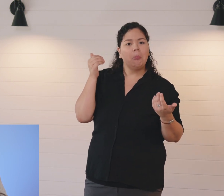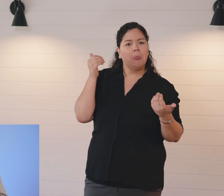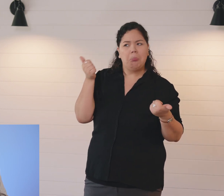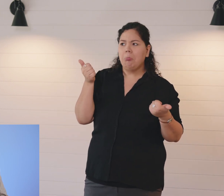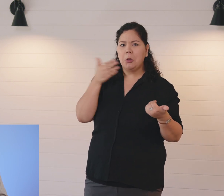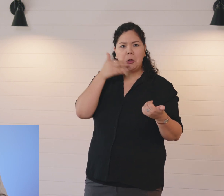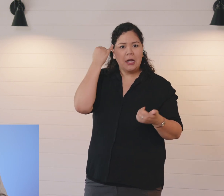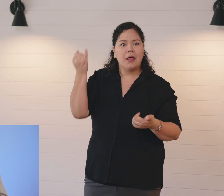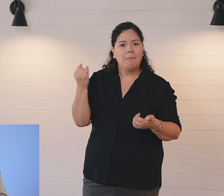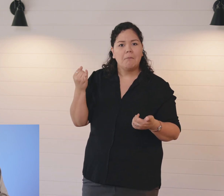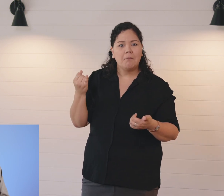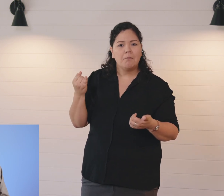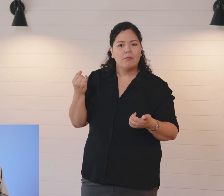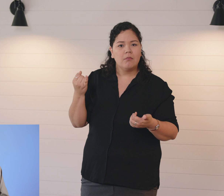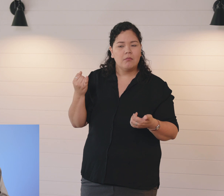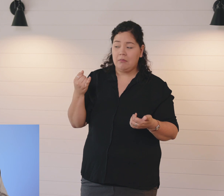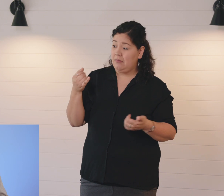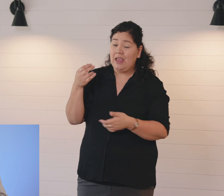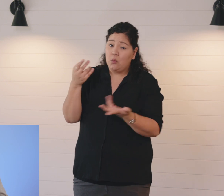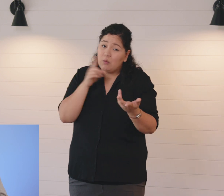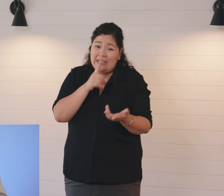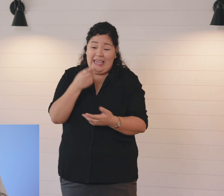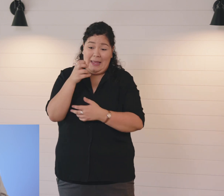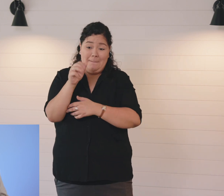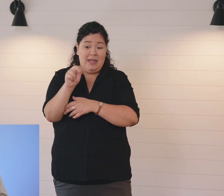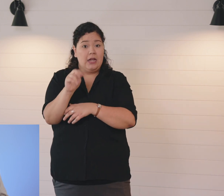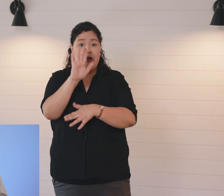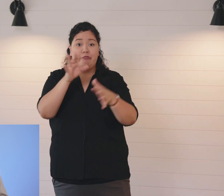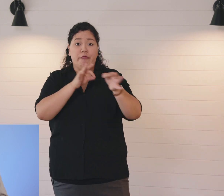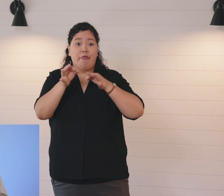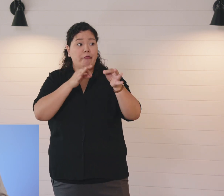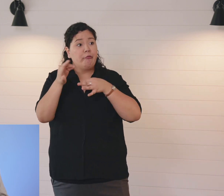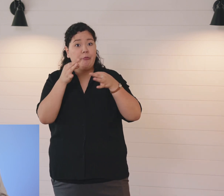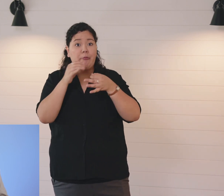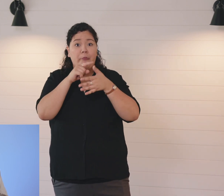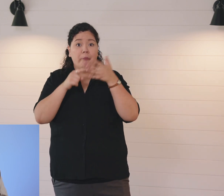this is a pretty good idea. I mean, essentially what Haman is asking for here, he says, listen,